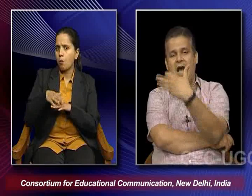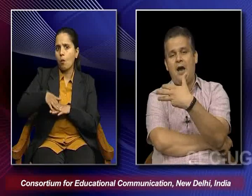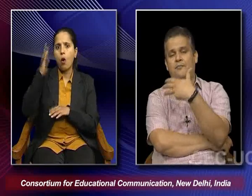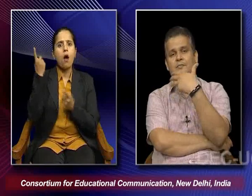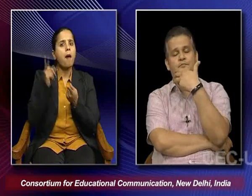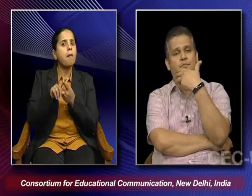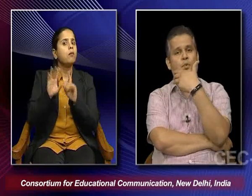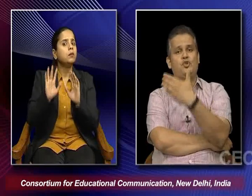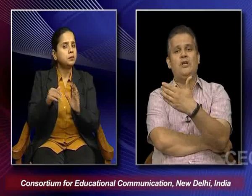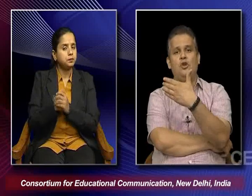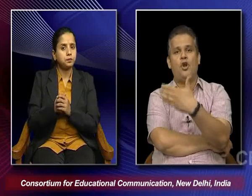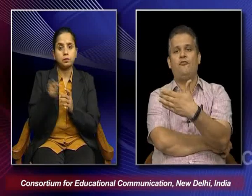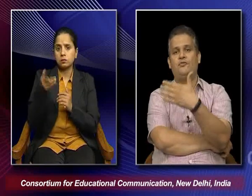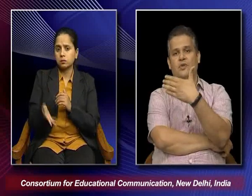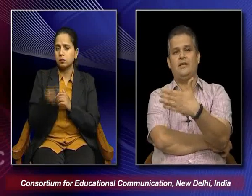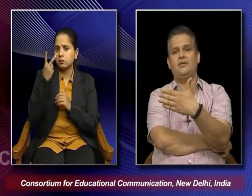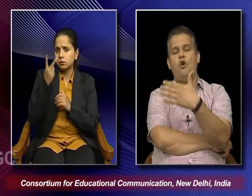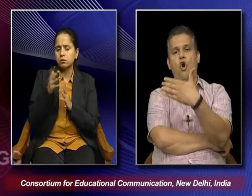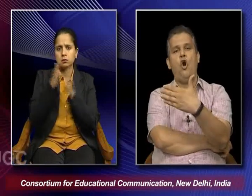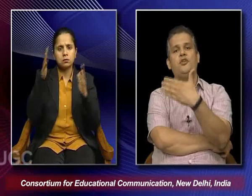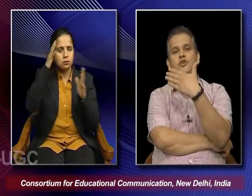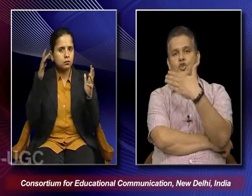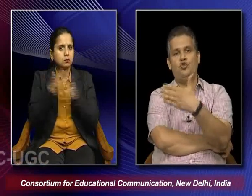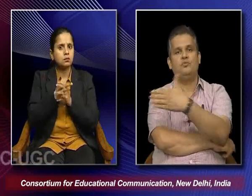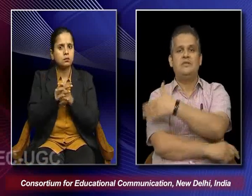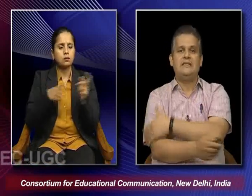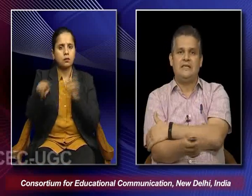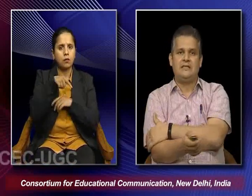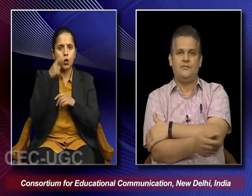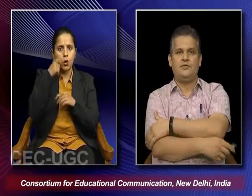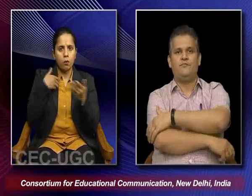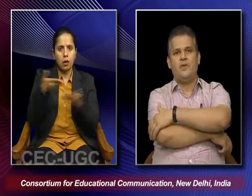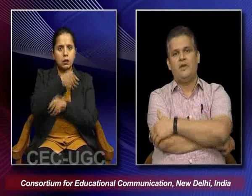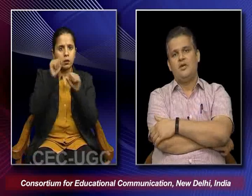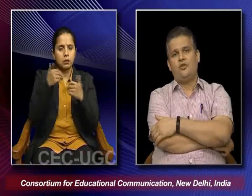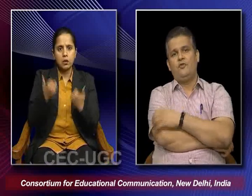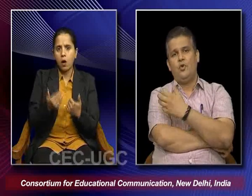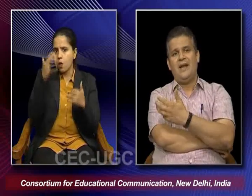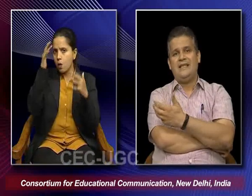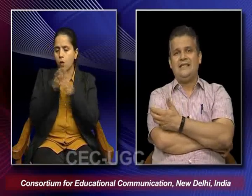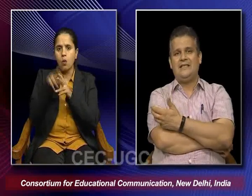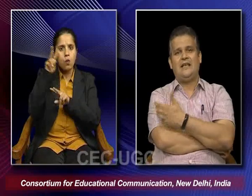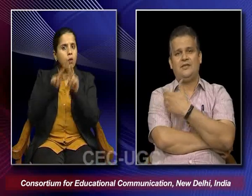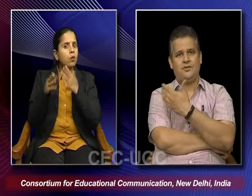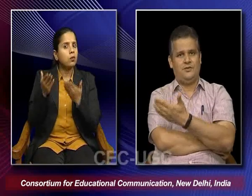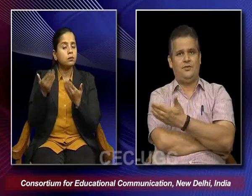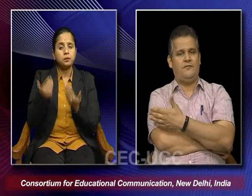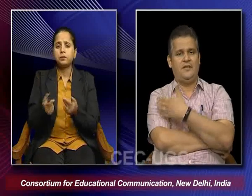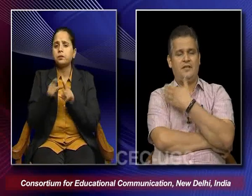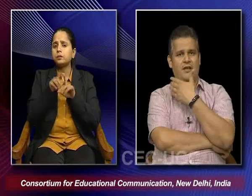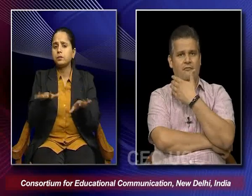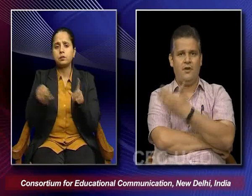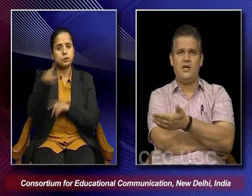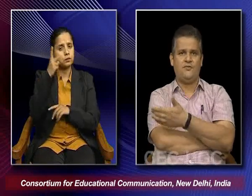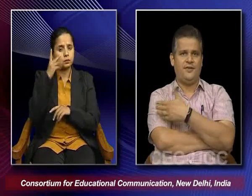they are pushing a lot of stress on human systems. So if you look at these disasters, whether